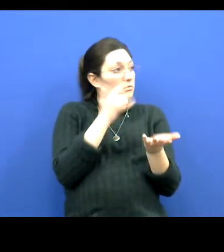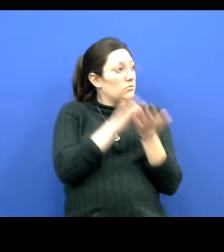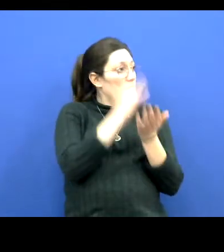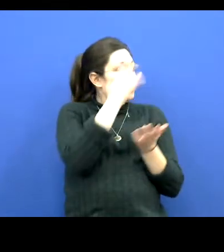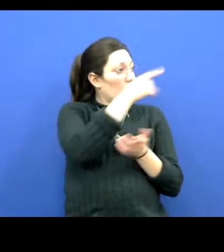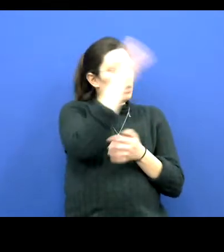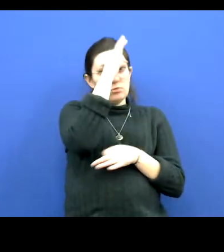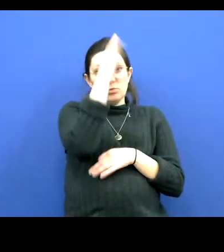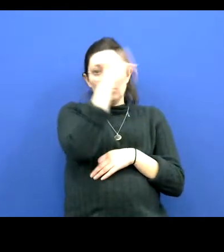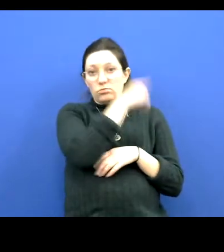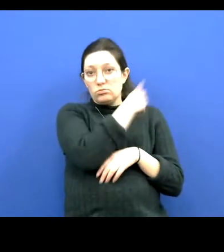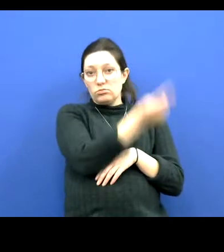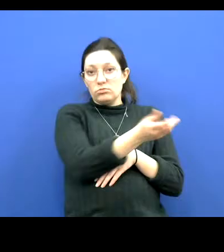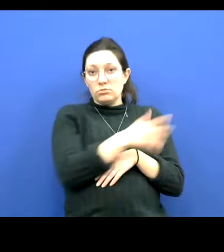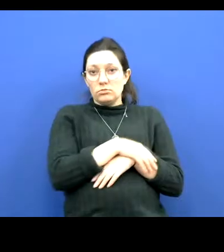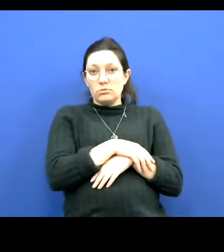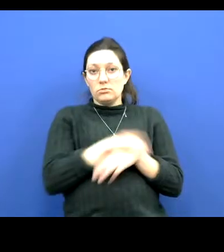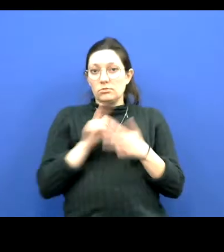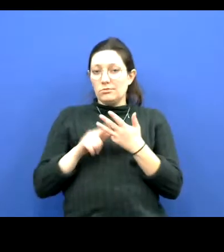That's true.